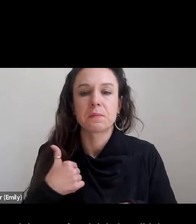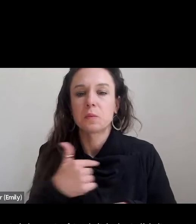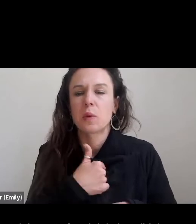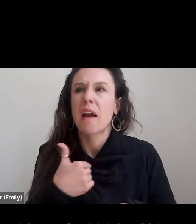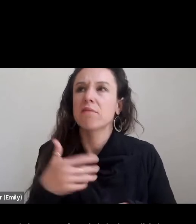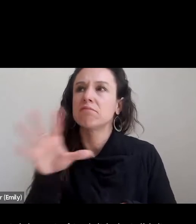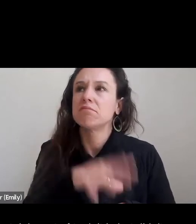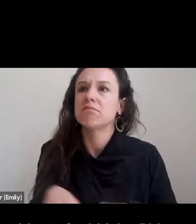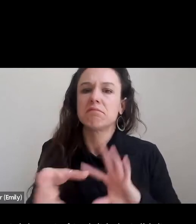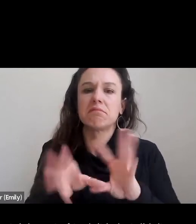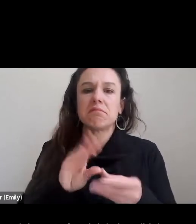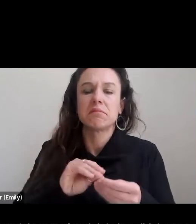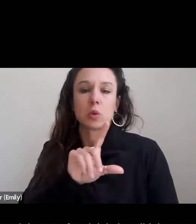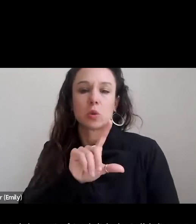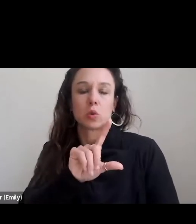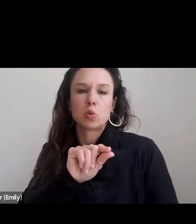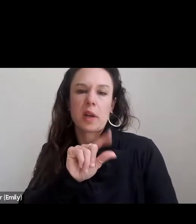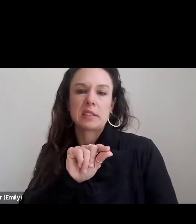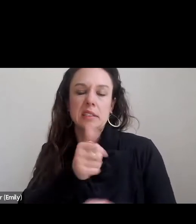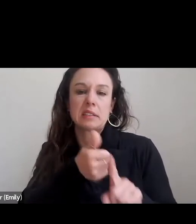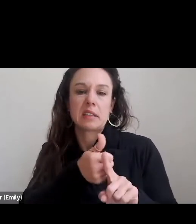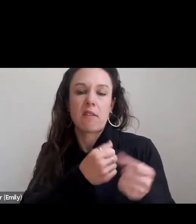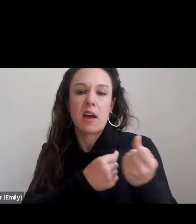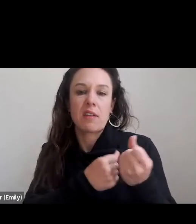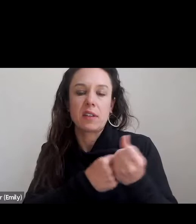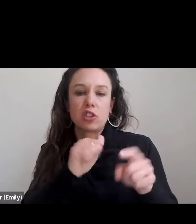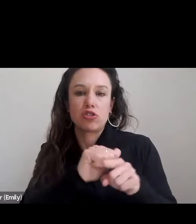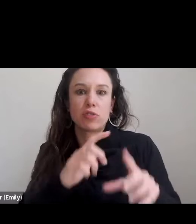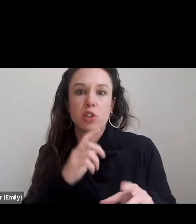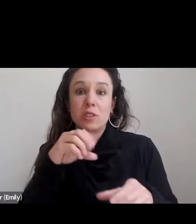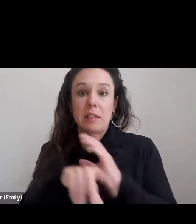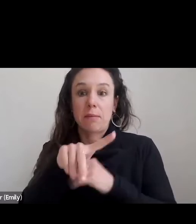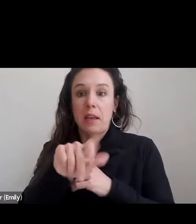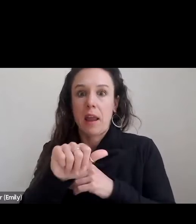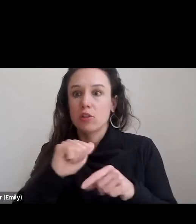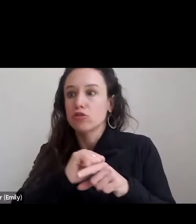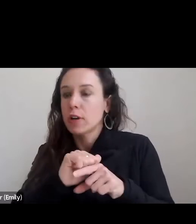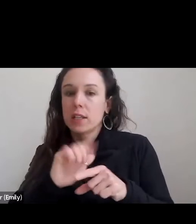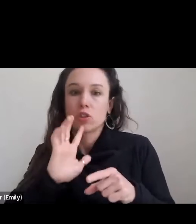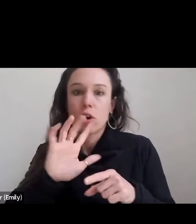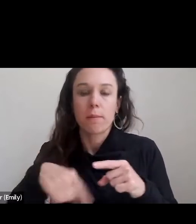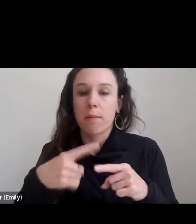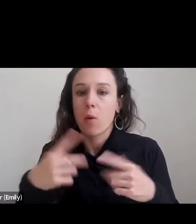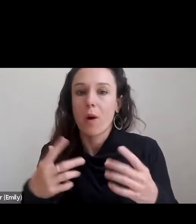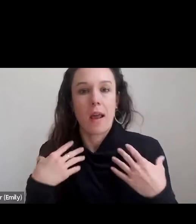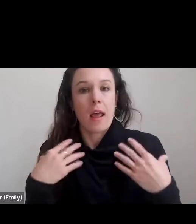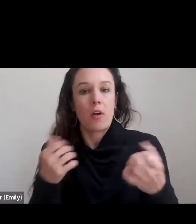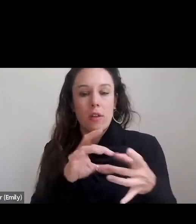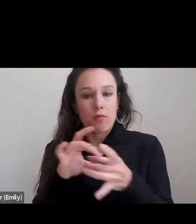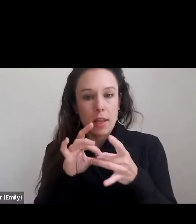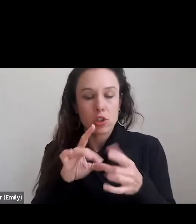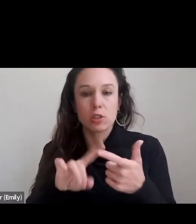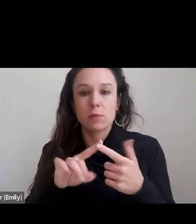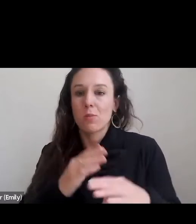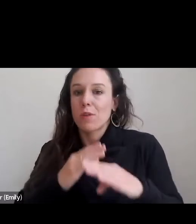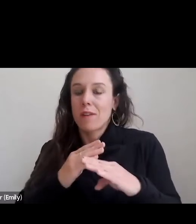self-advocate trainers, and they were out across the Commonwealth training on everything from healthy relationships, preventing